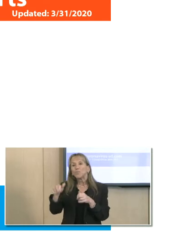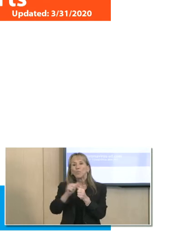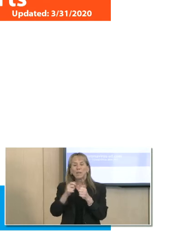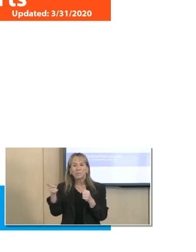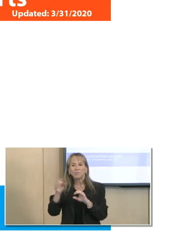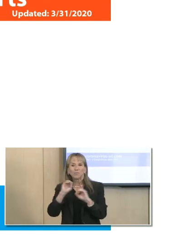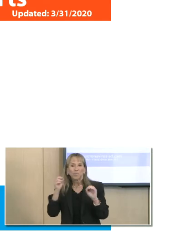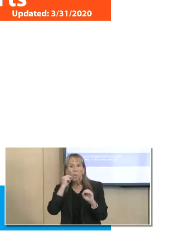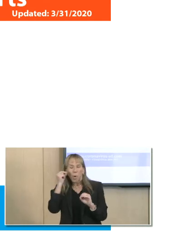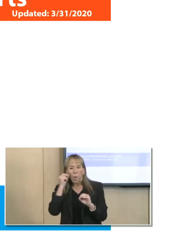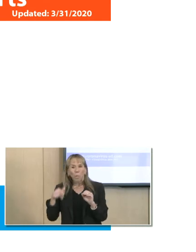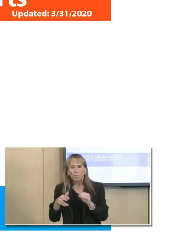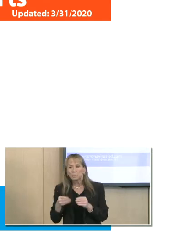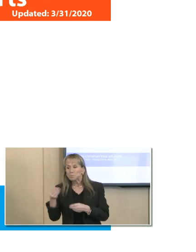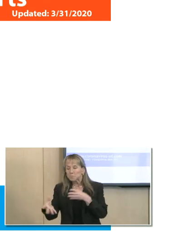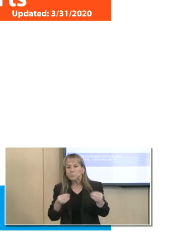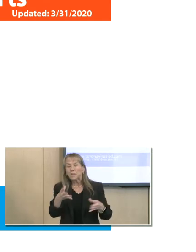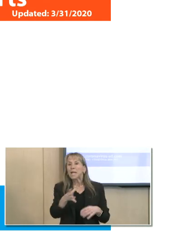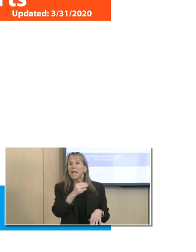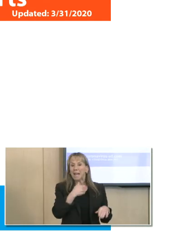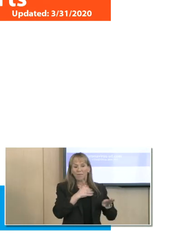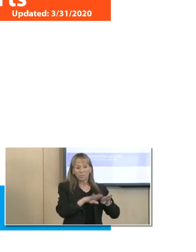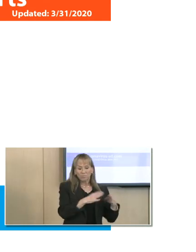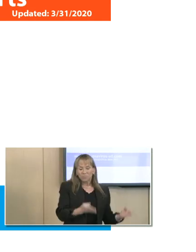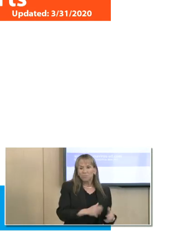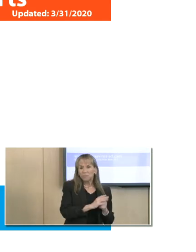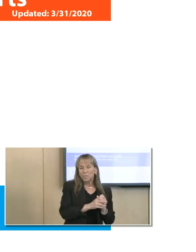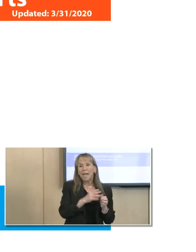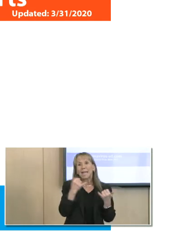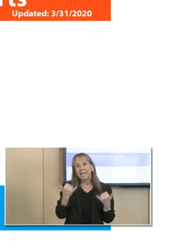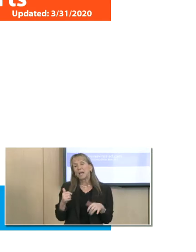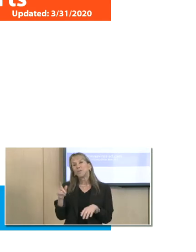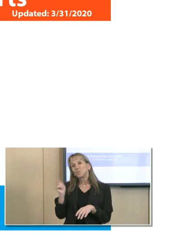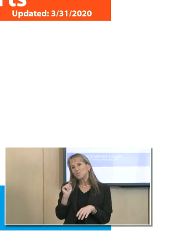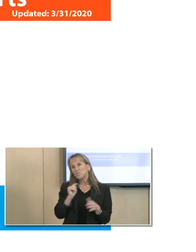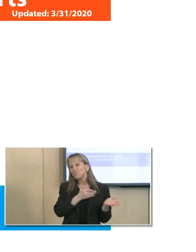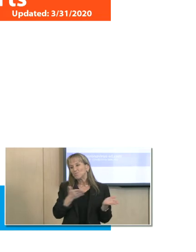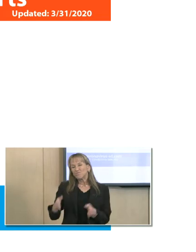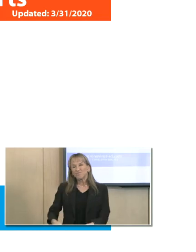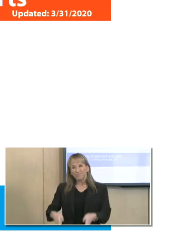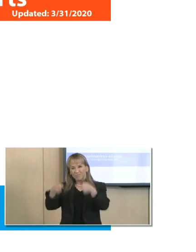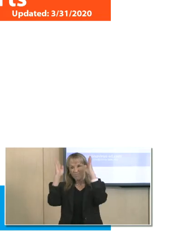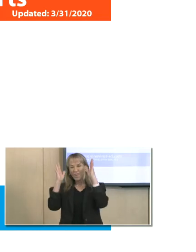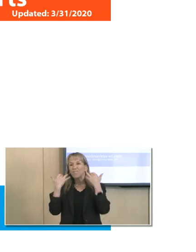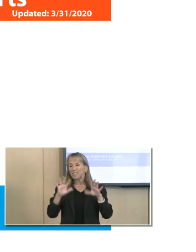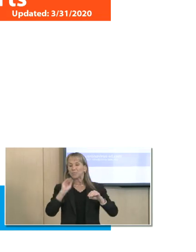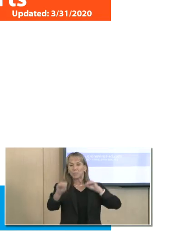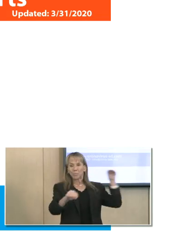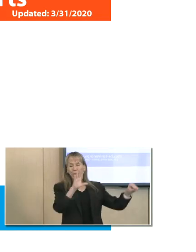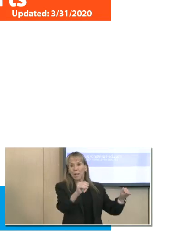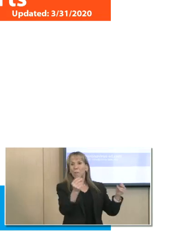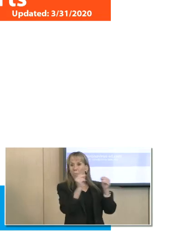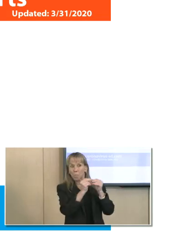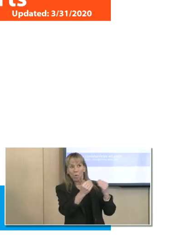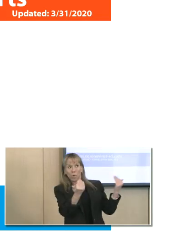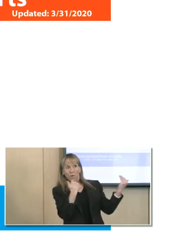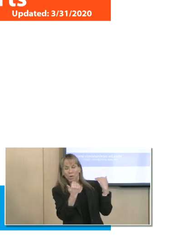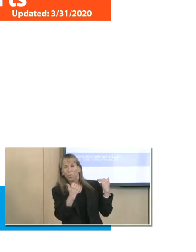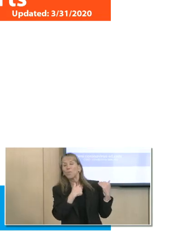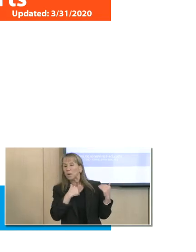County, and 10 portable toilets have been distributed, and as we get additional requests, we will continue